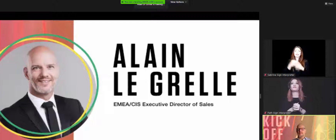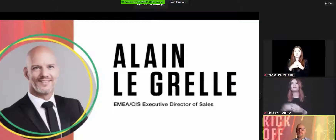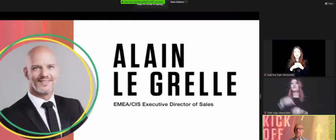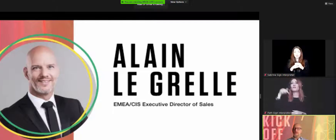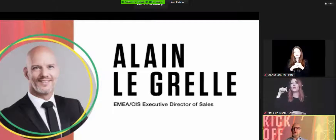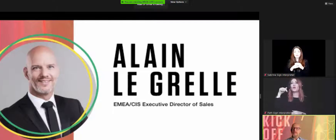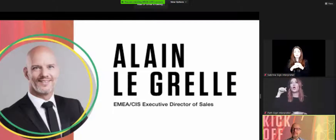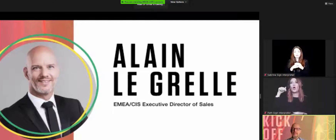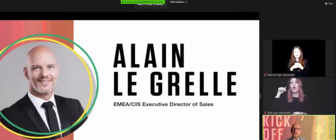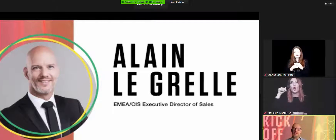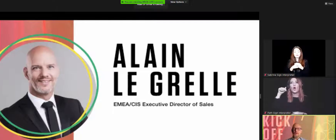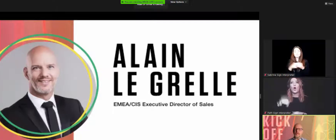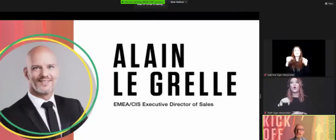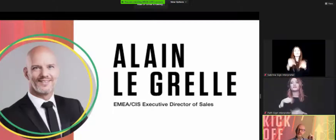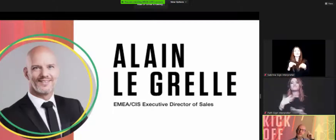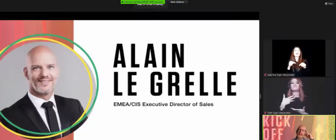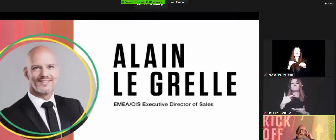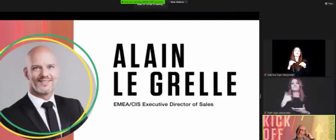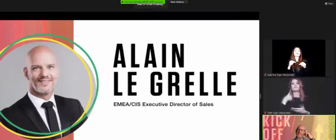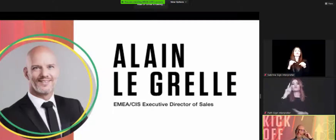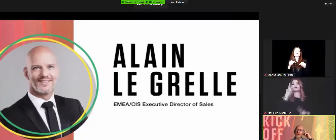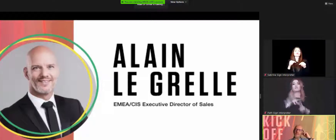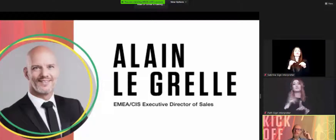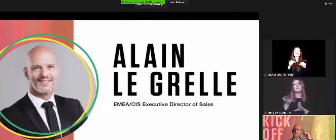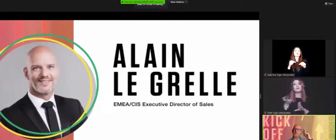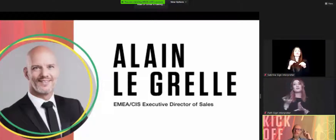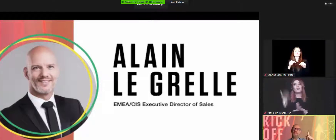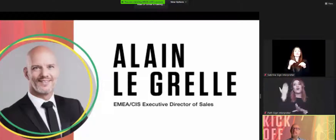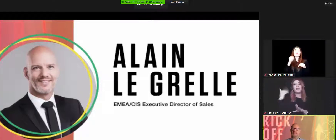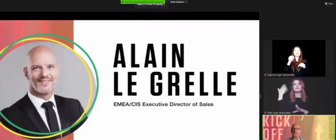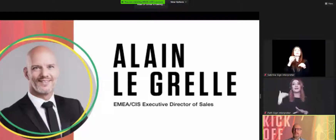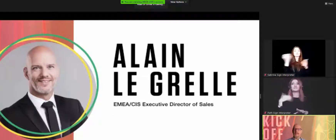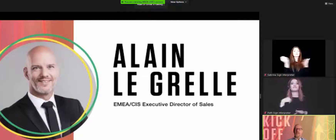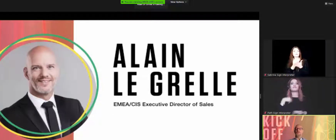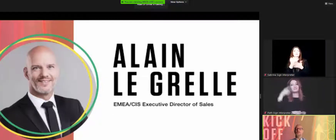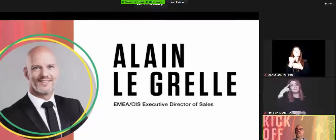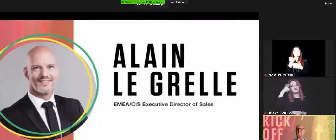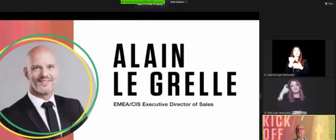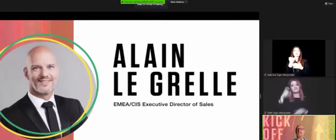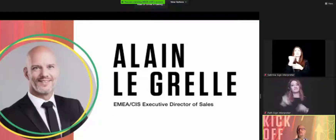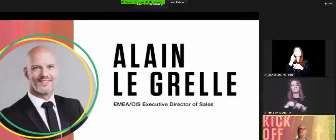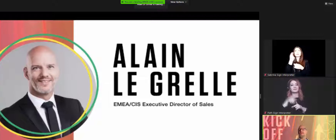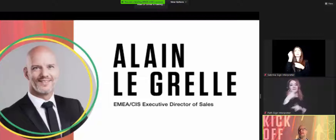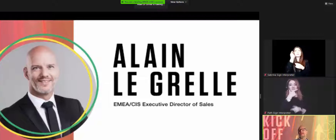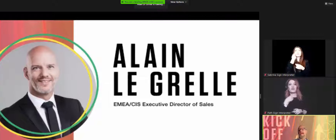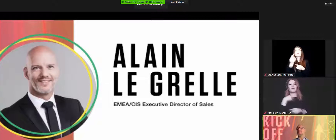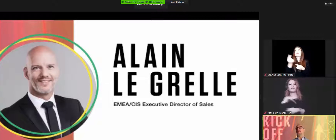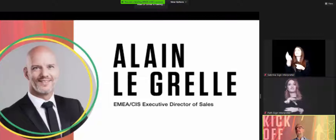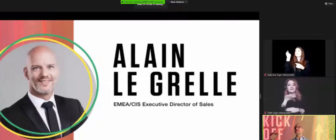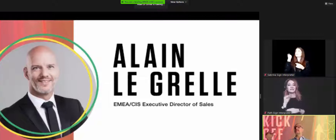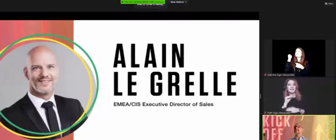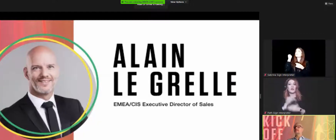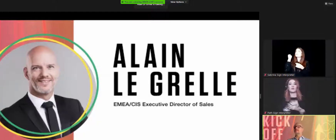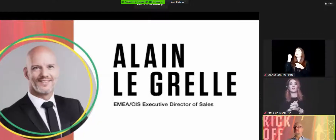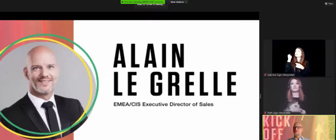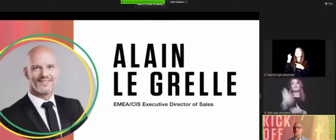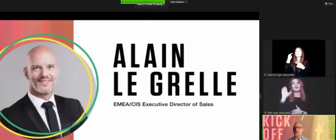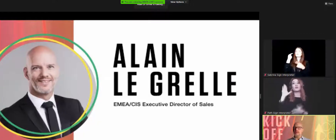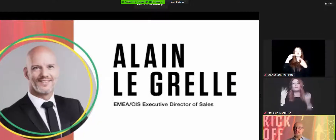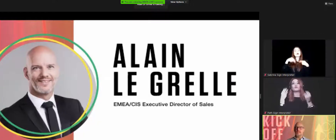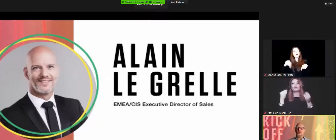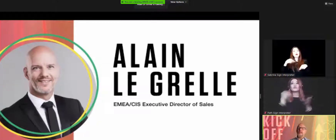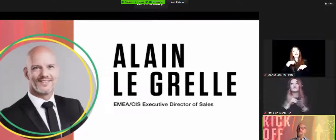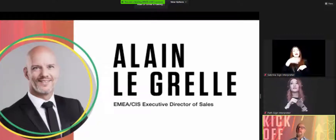sometimes we don't have the mindset of the capability to understand what could happen in the next few